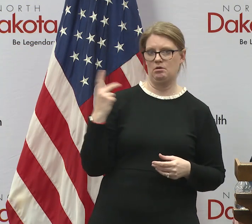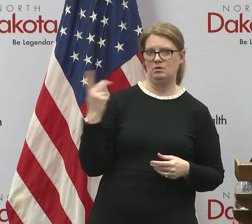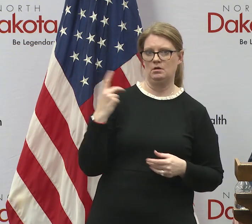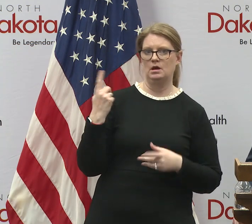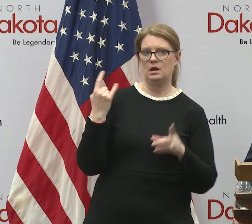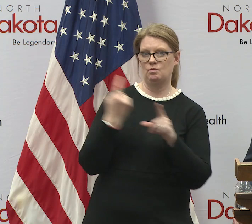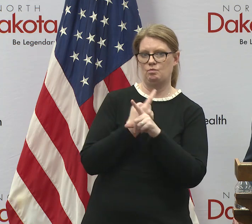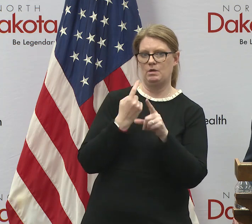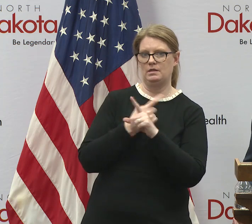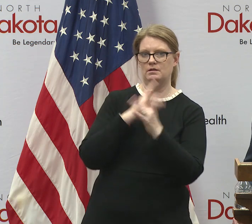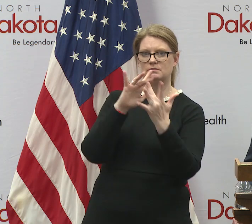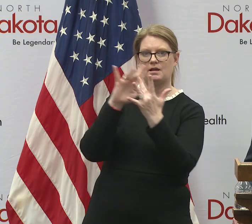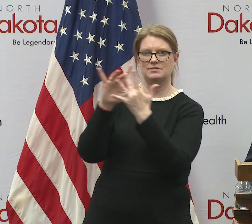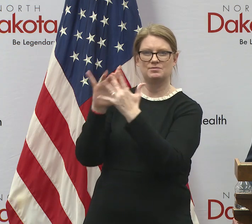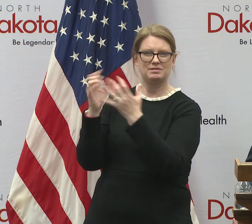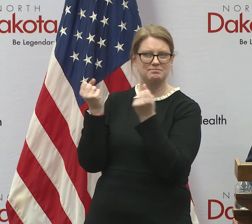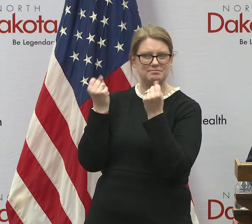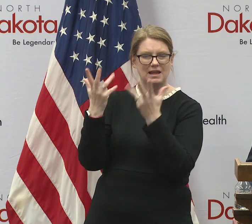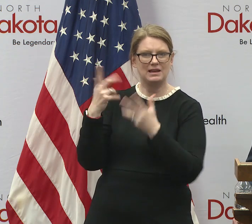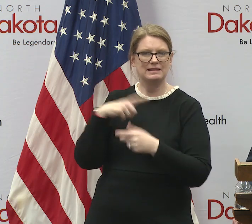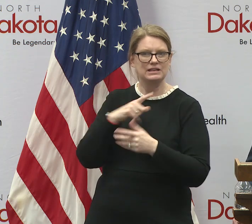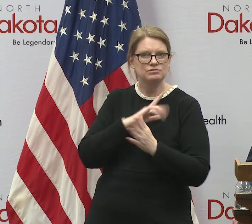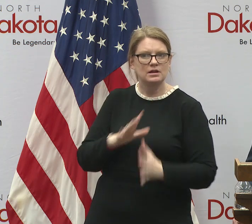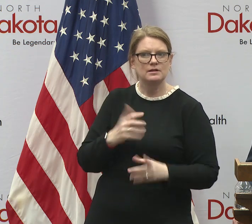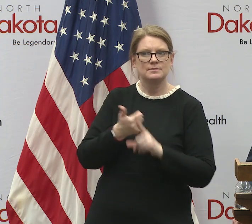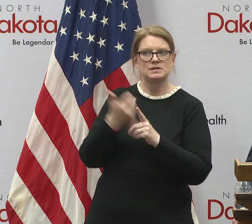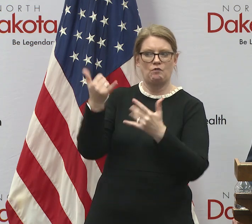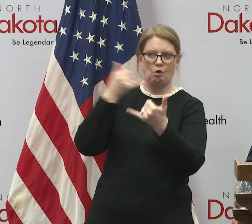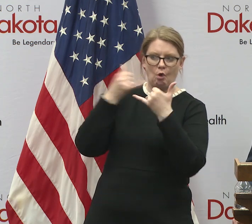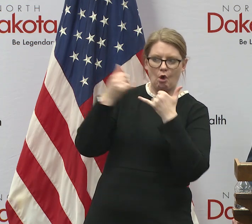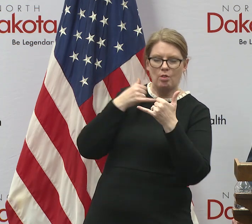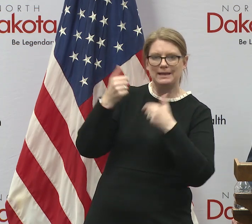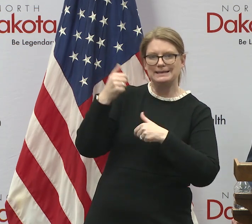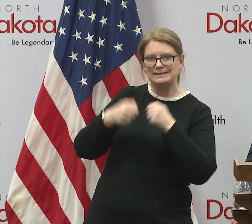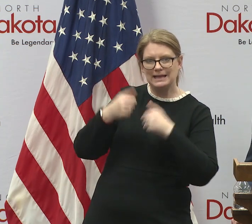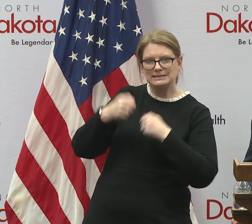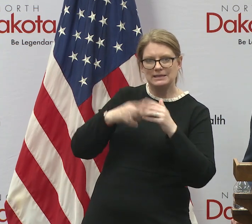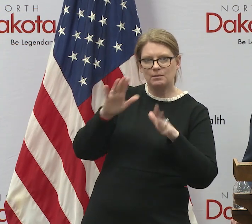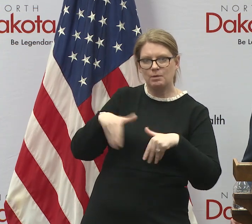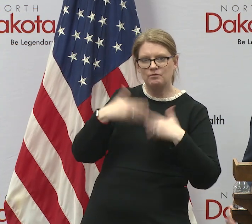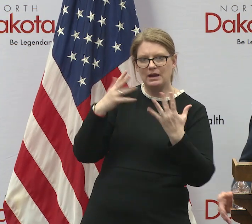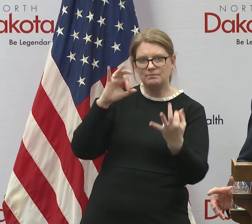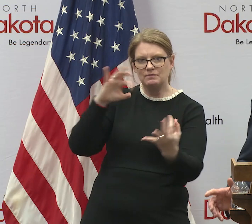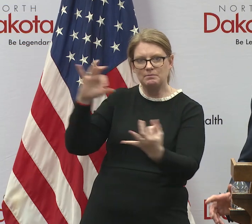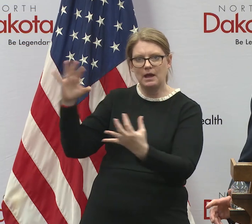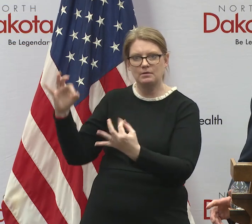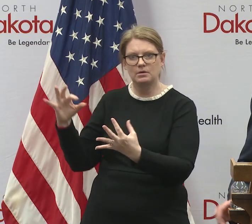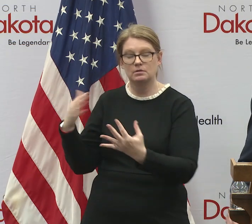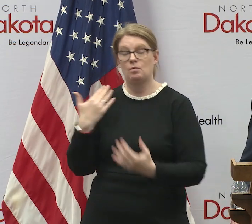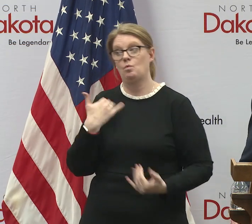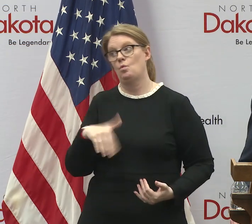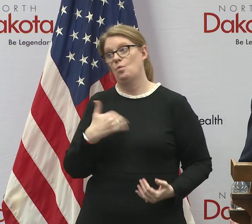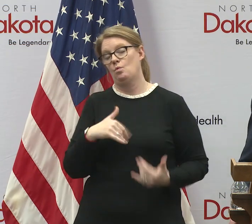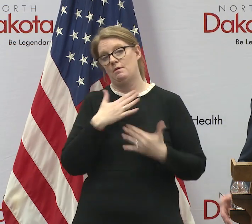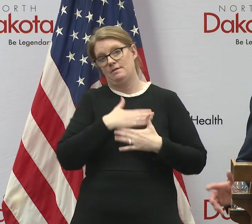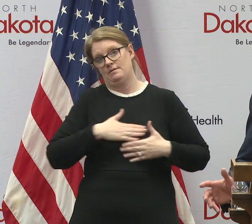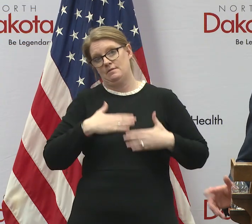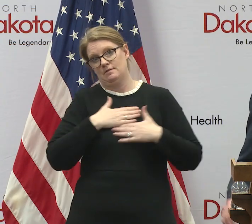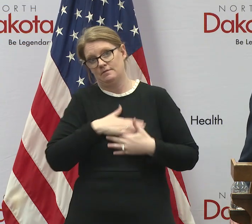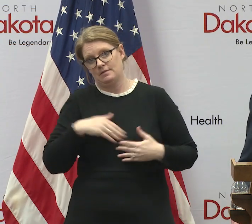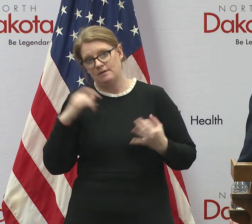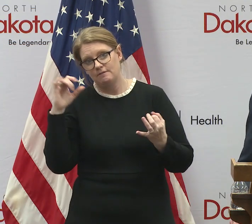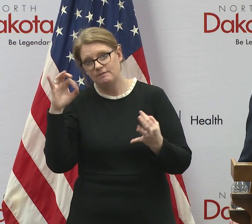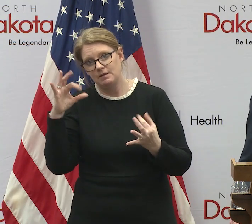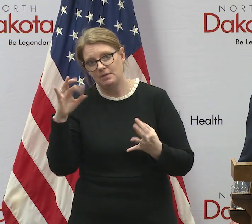contact with dozens of legislators that are either calling or texting or providing input, and believe me, we appreciate all the feedback there.